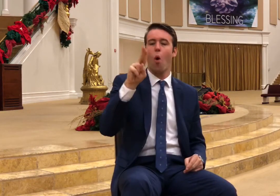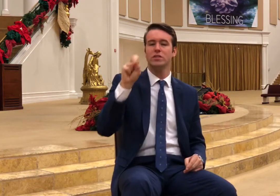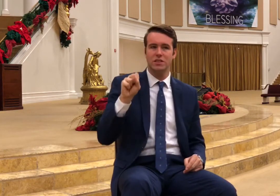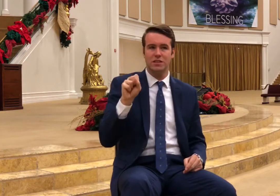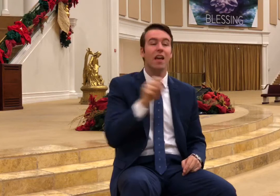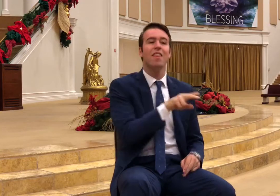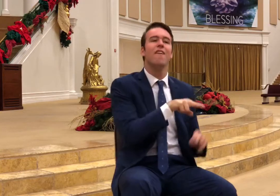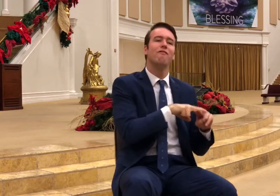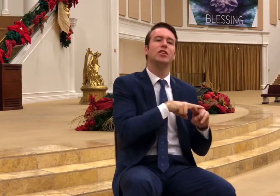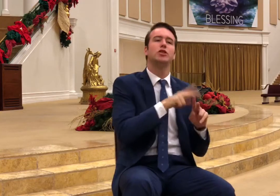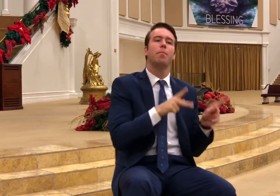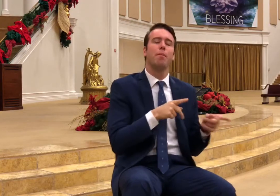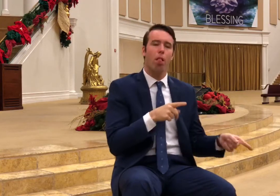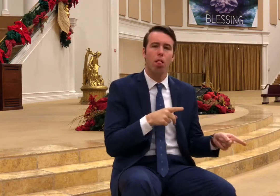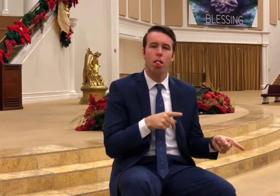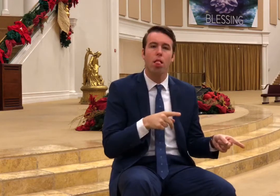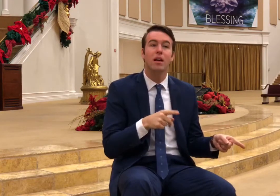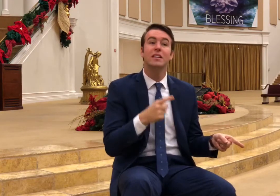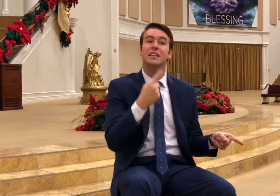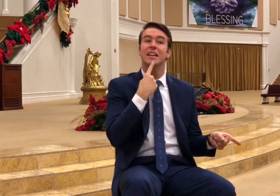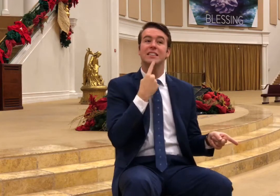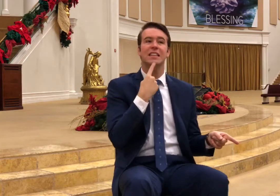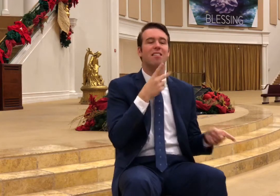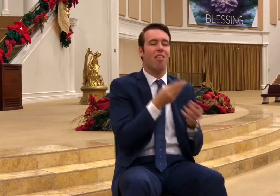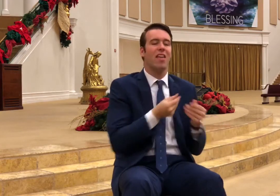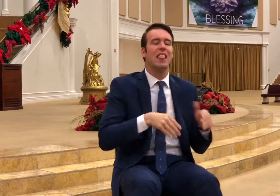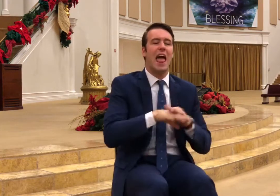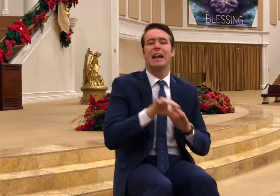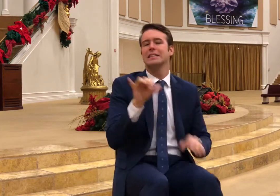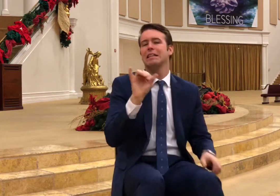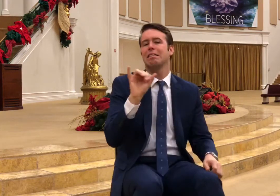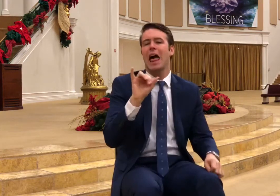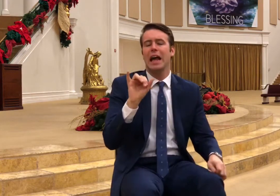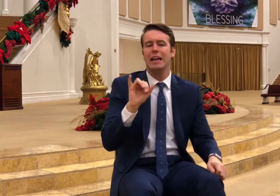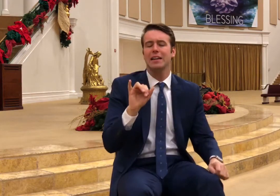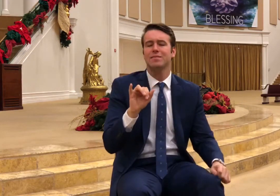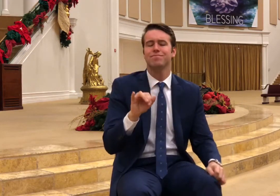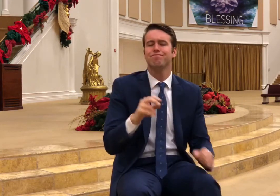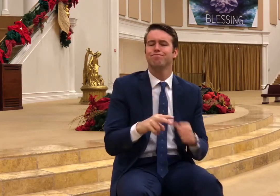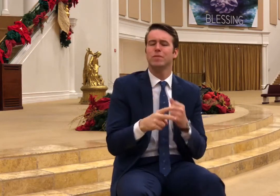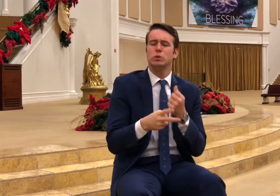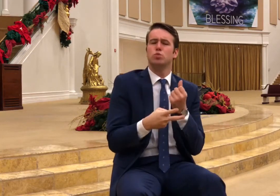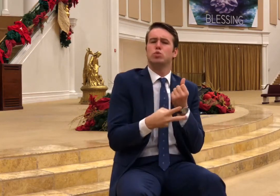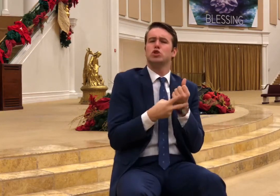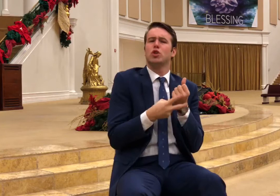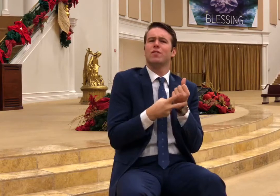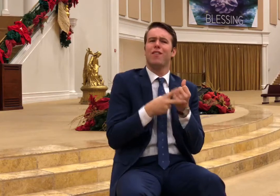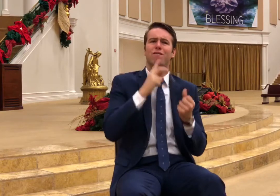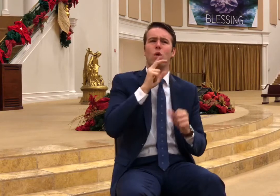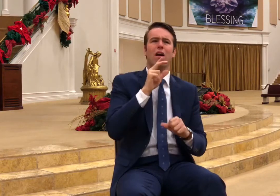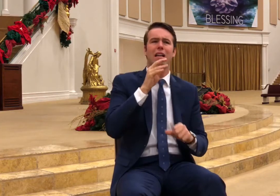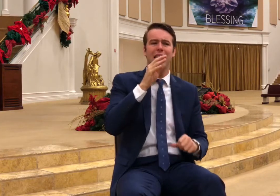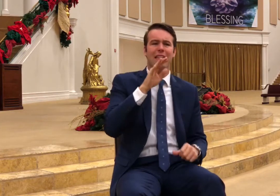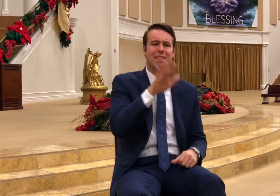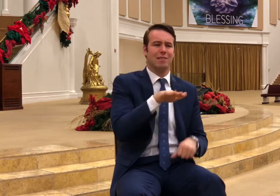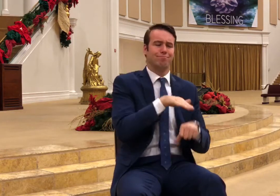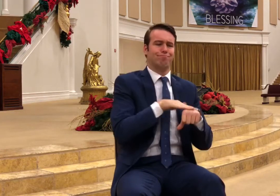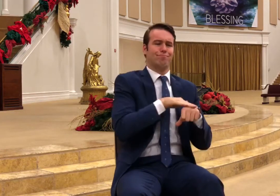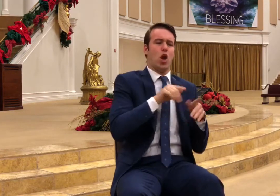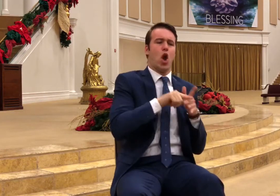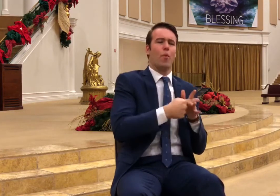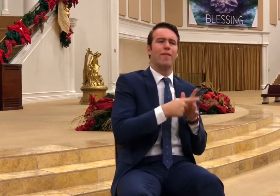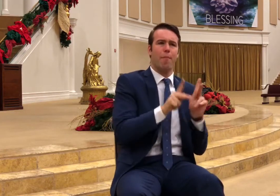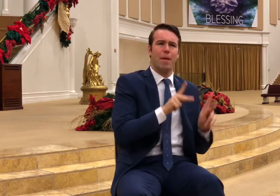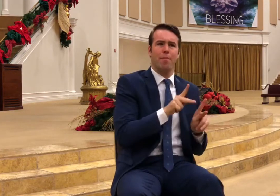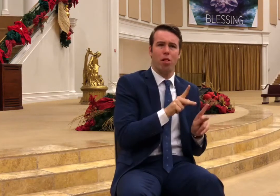the Fijians, that the land is kind of like land that is reserved for the Native American community. In the